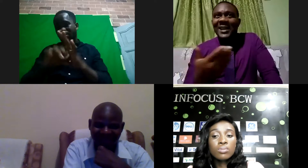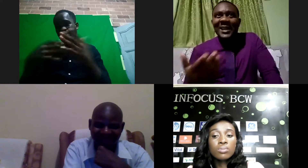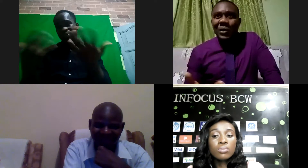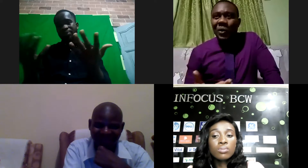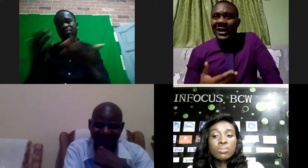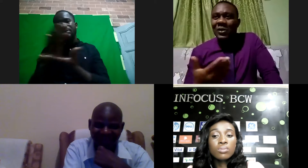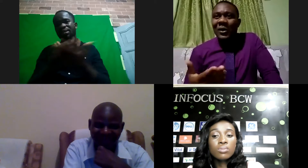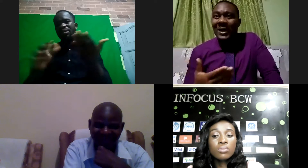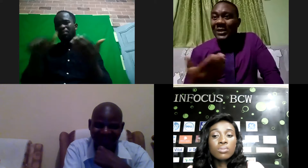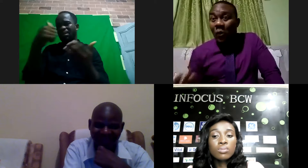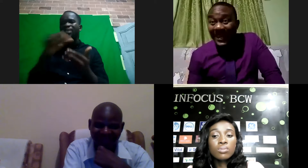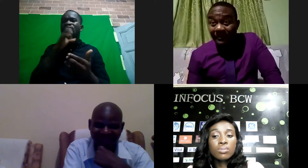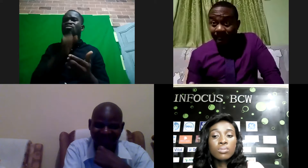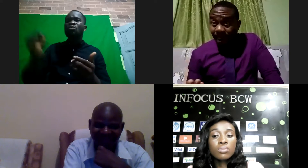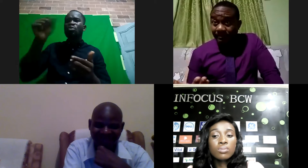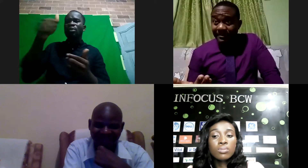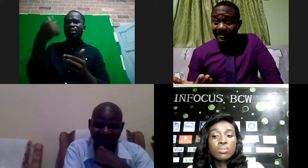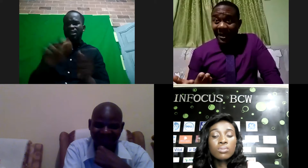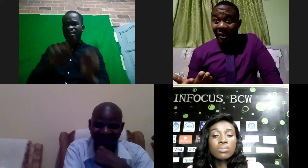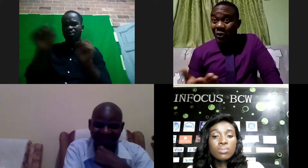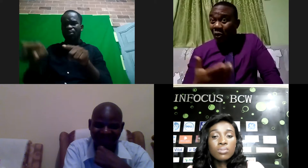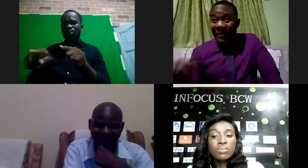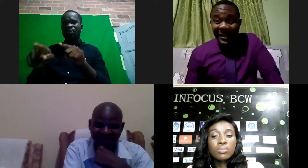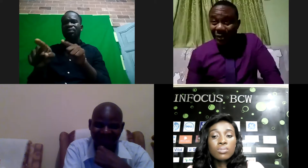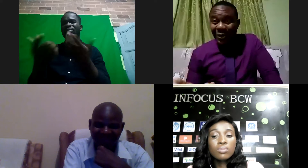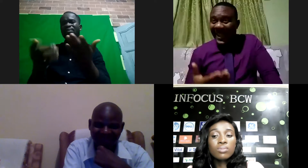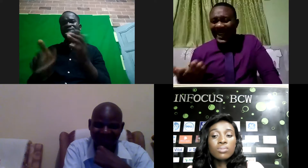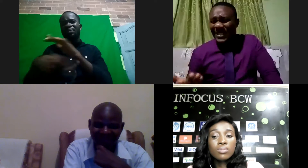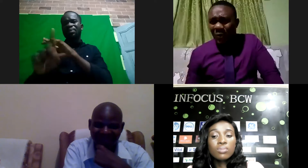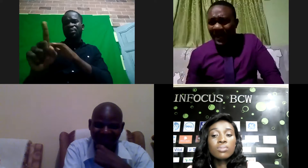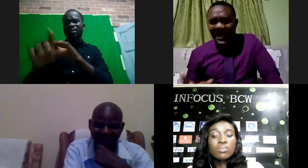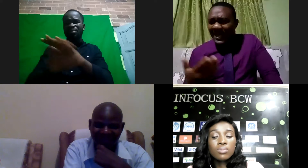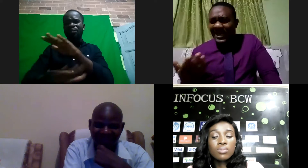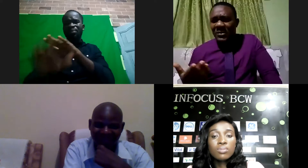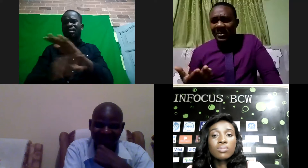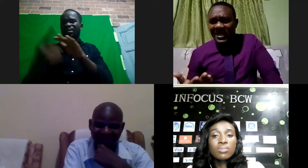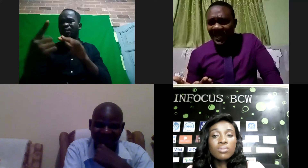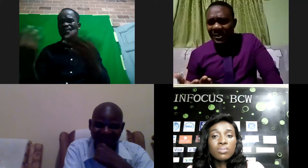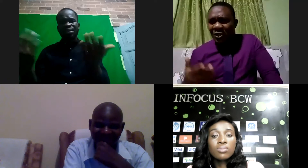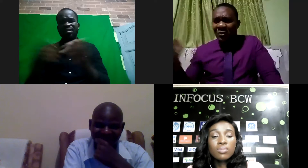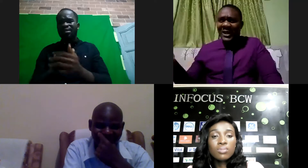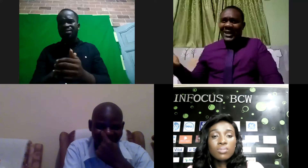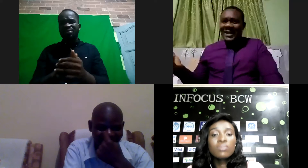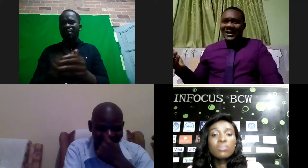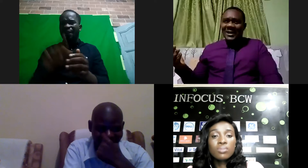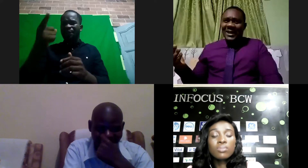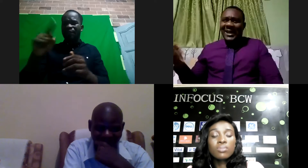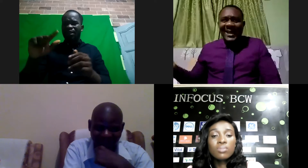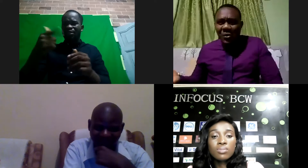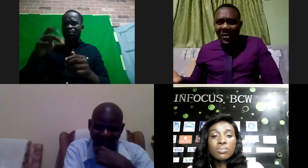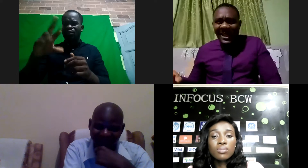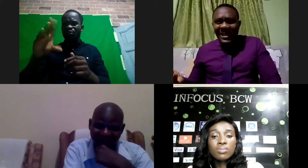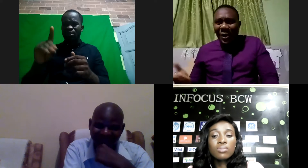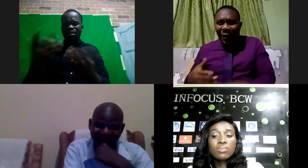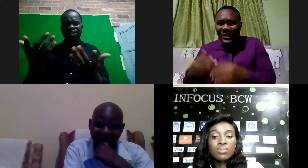10 years old and is going to class 1, or 12 years old, you are in class 1. It doesn't really make sense. You should be in